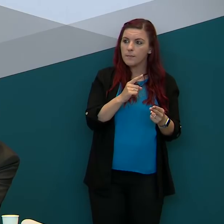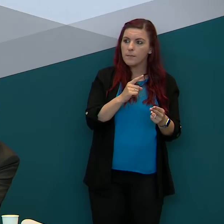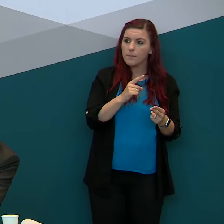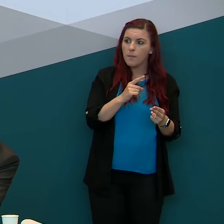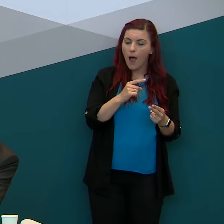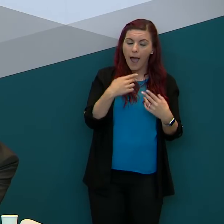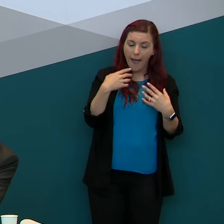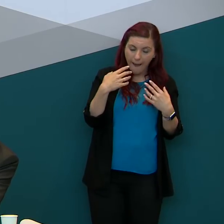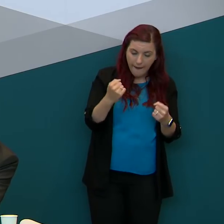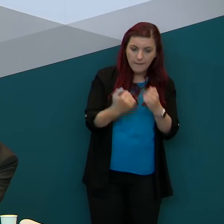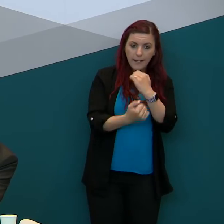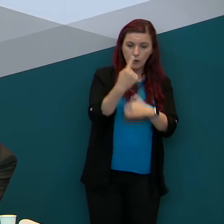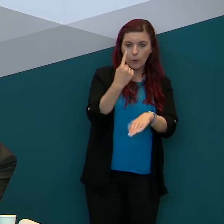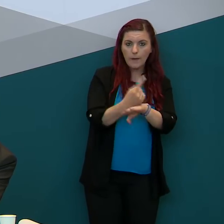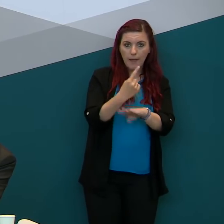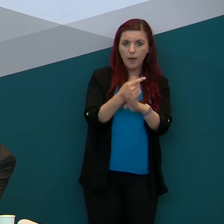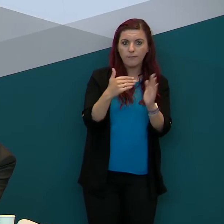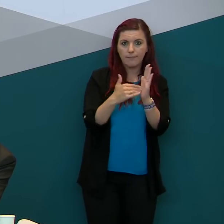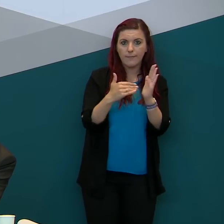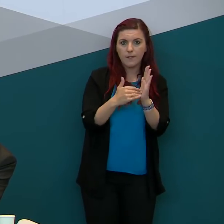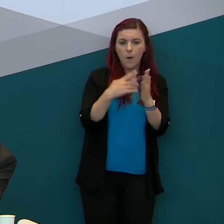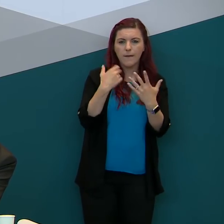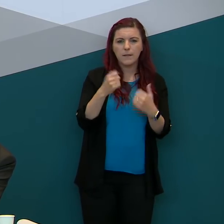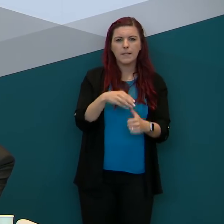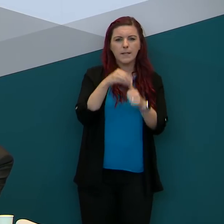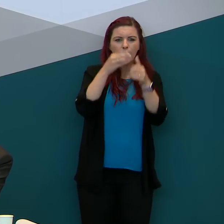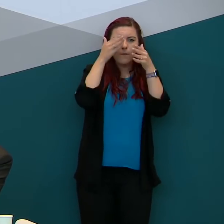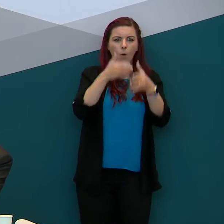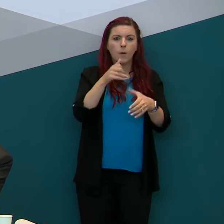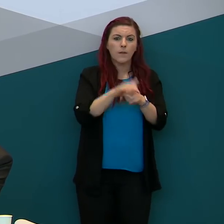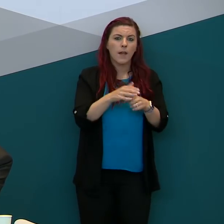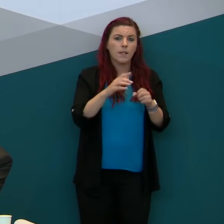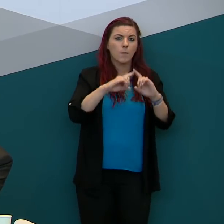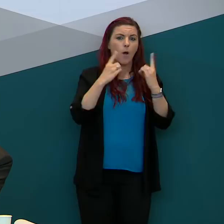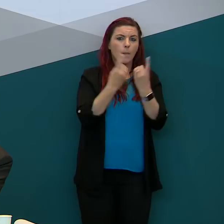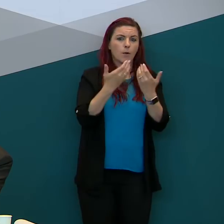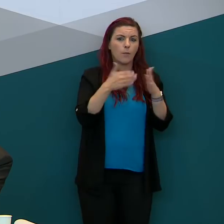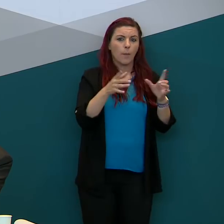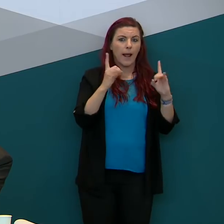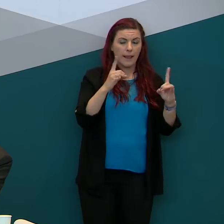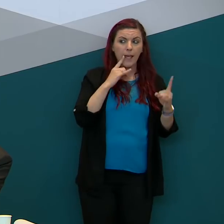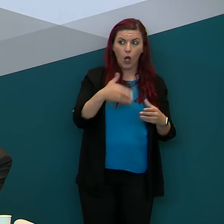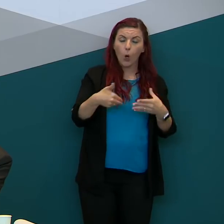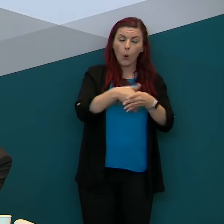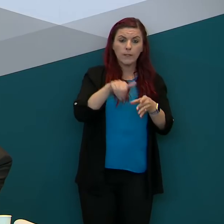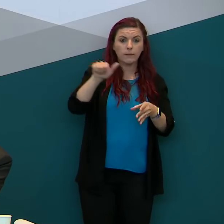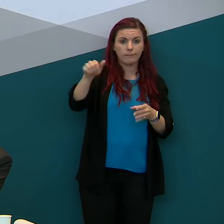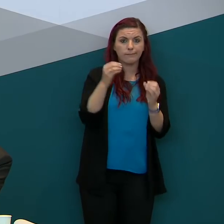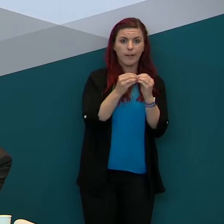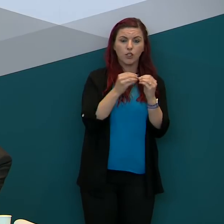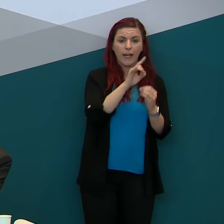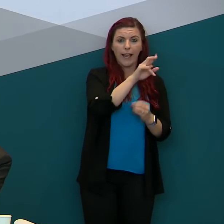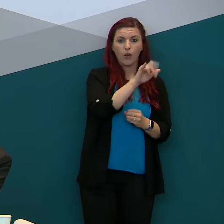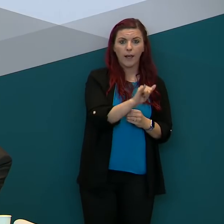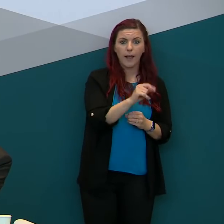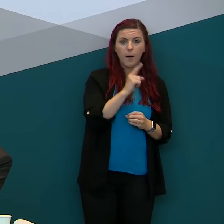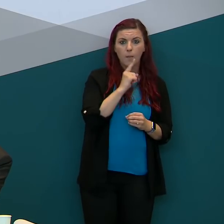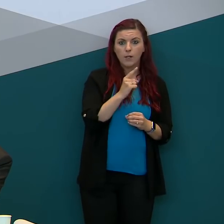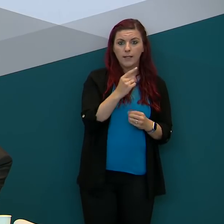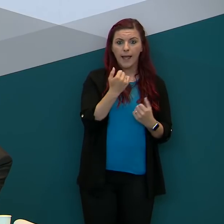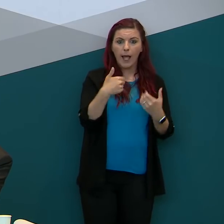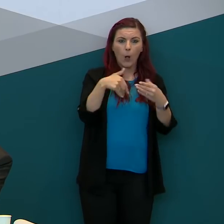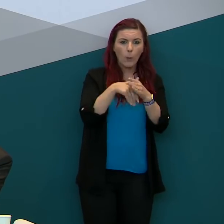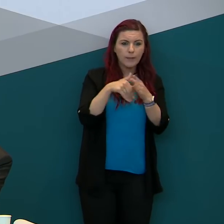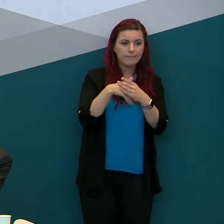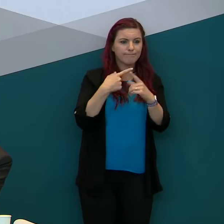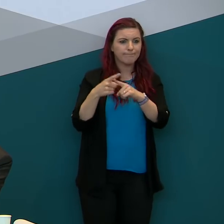issues, there's been particular focus by departments of public health, including the one in Carcevine, on outbreak management, and that includes a site-by-site